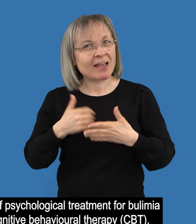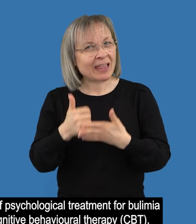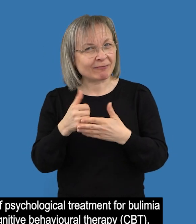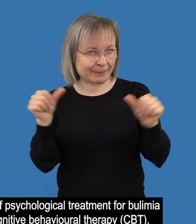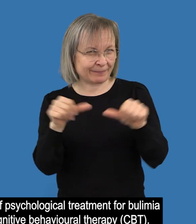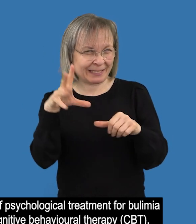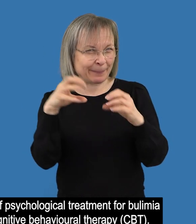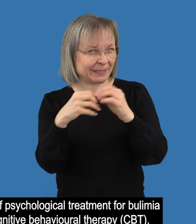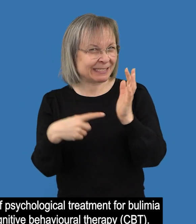CBT.